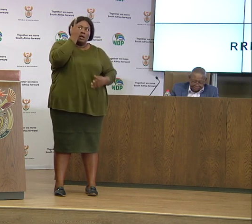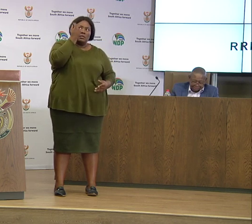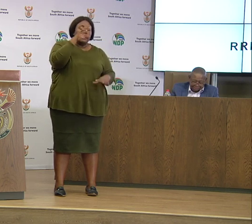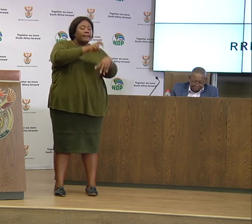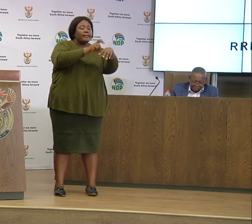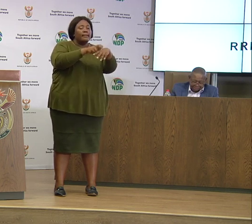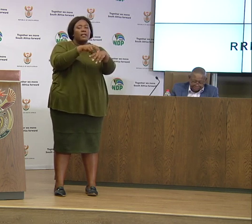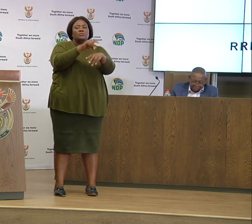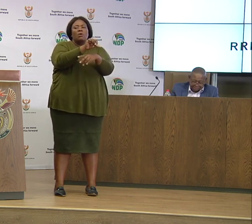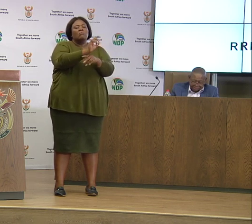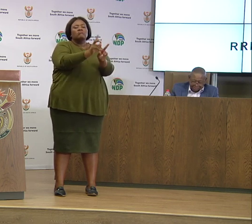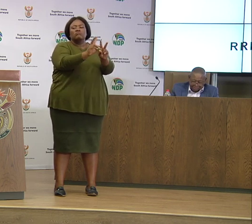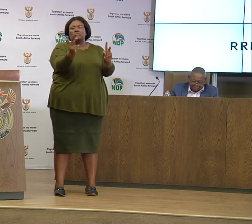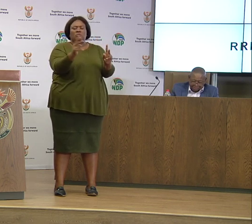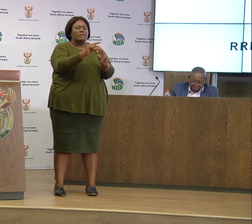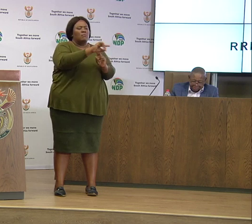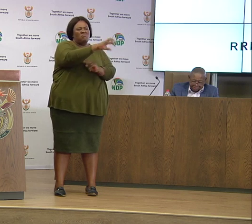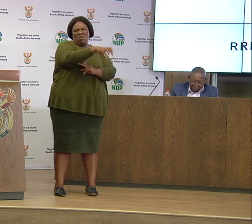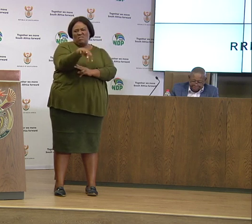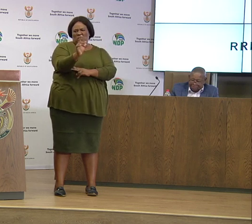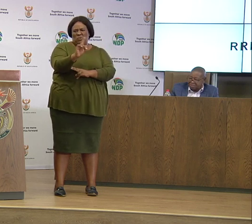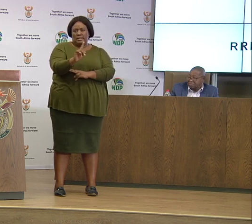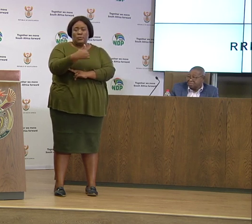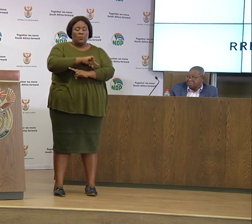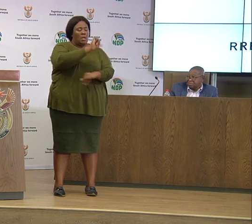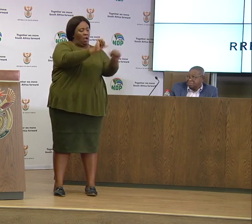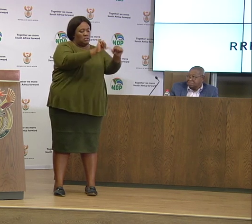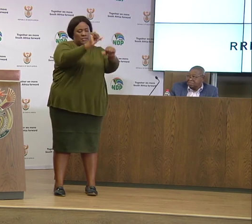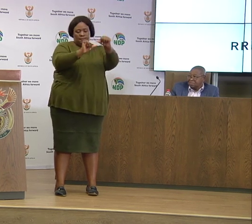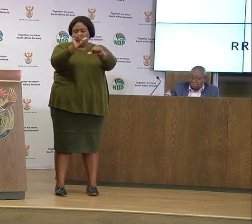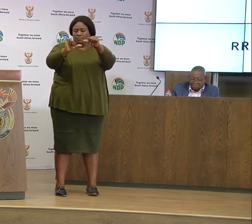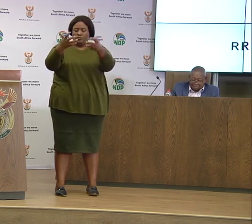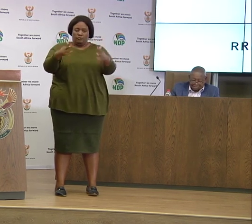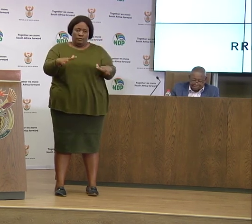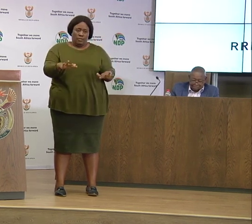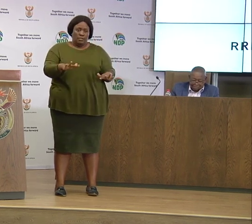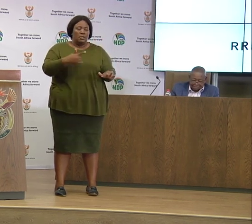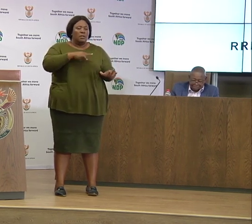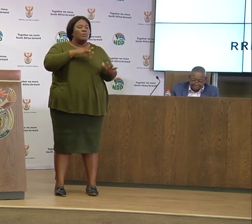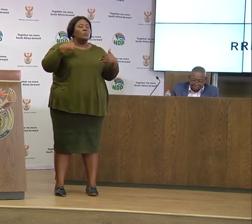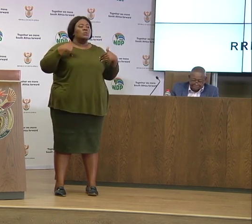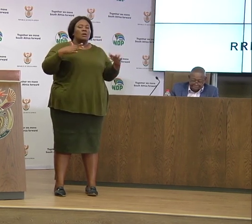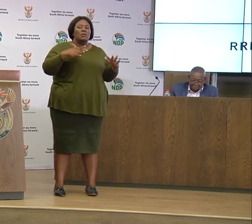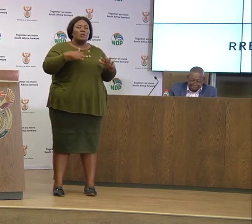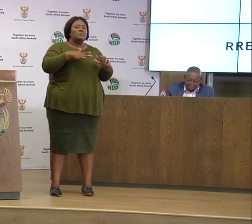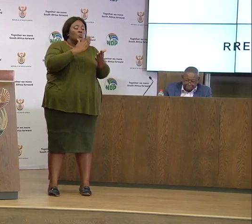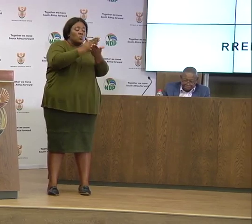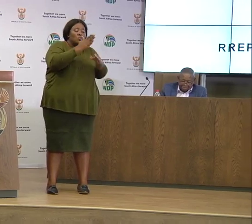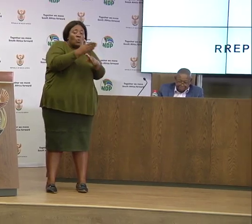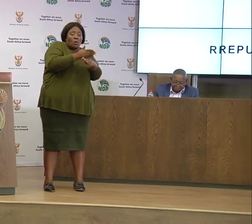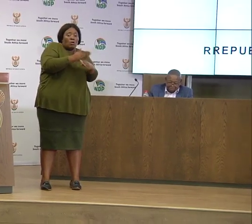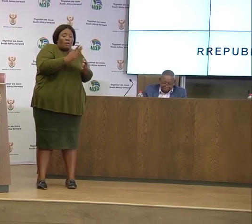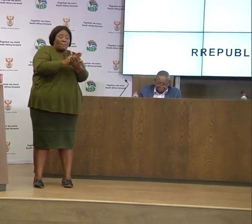of the various provinces are. We've assessed these and we've started working to make sure that we